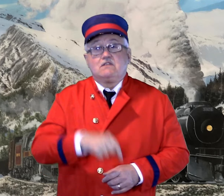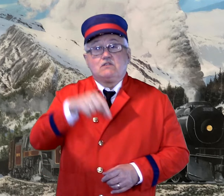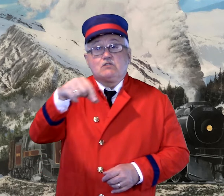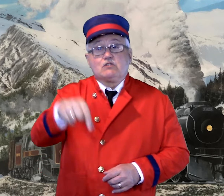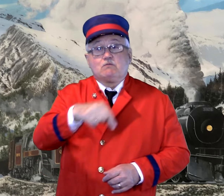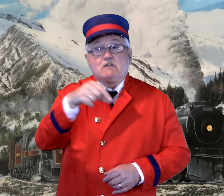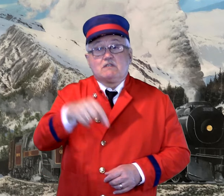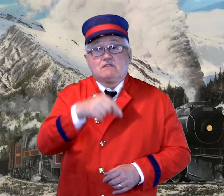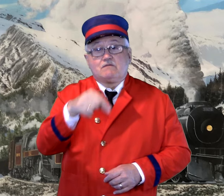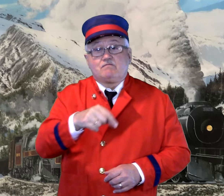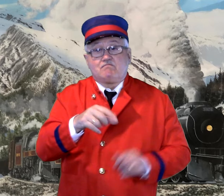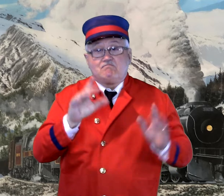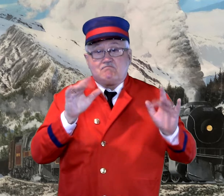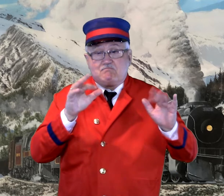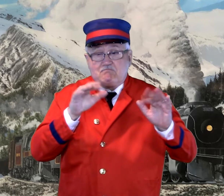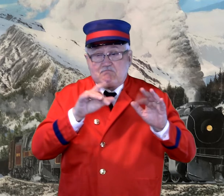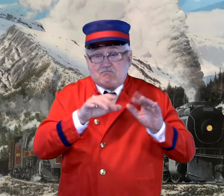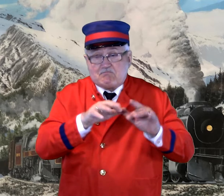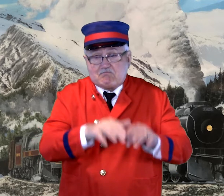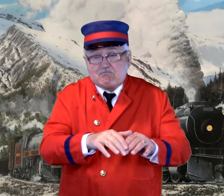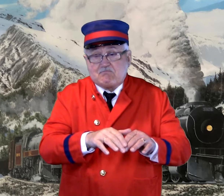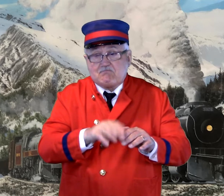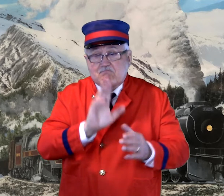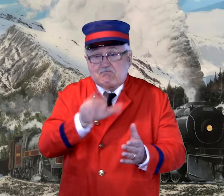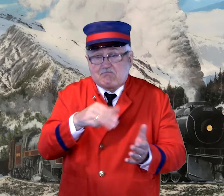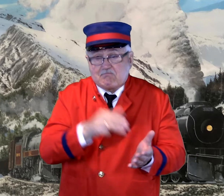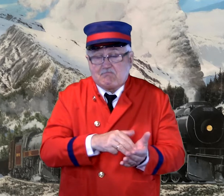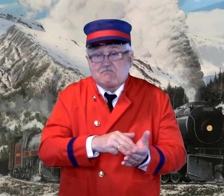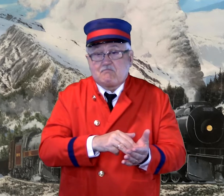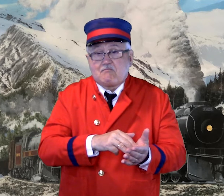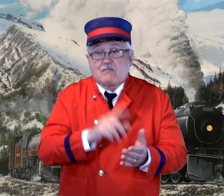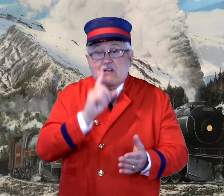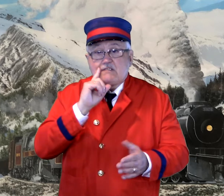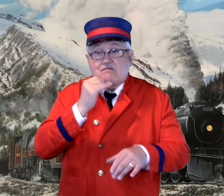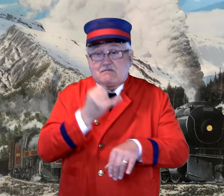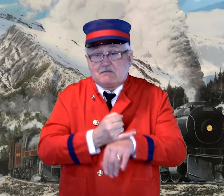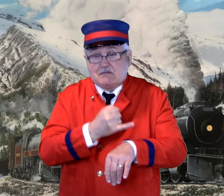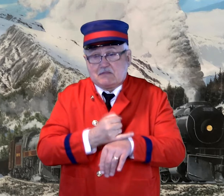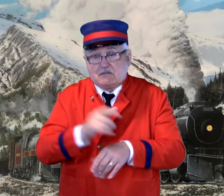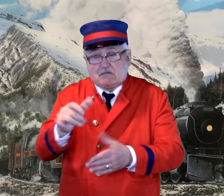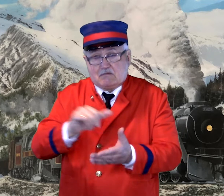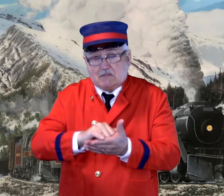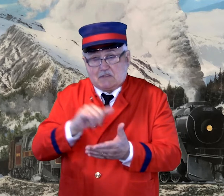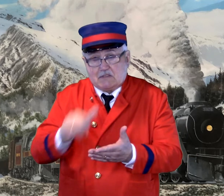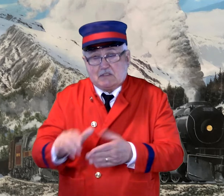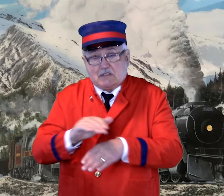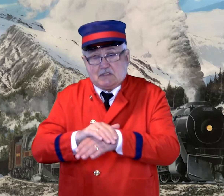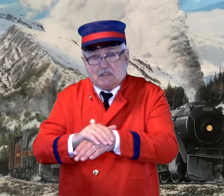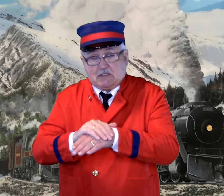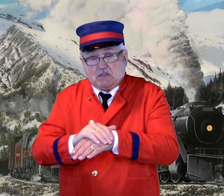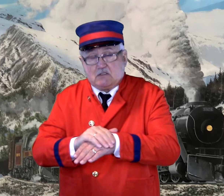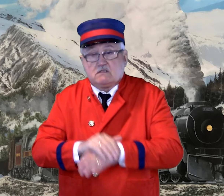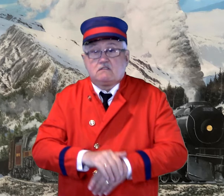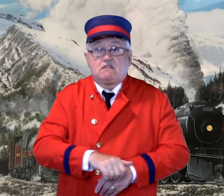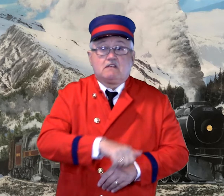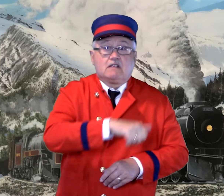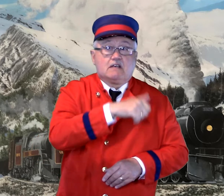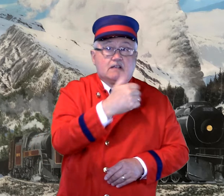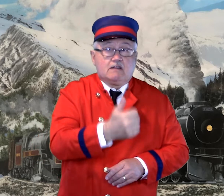Nova Scotia. In Quebec, students went to Montreal to the Mackay Institution if they were from